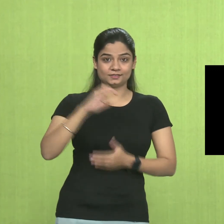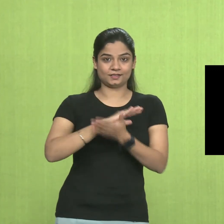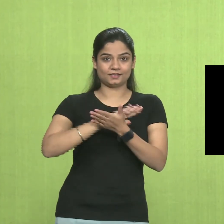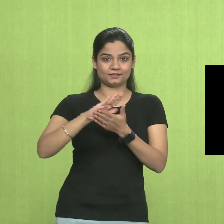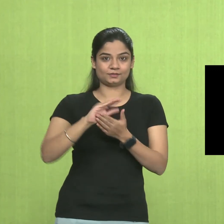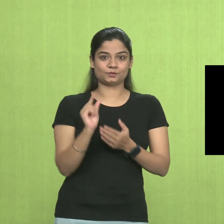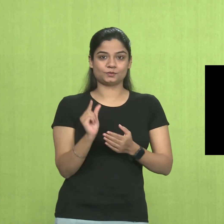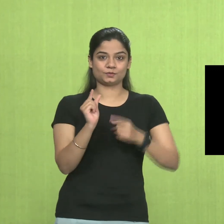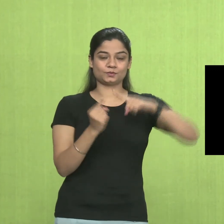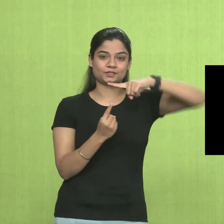Chutney,